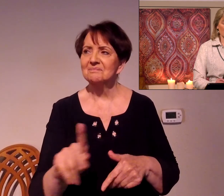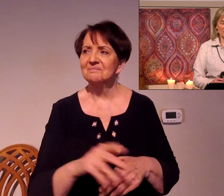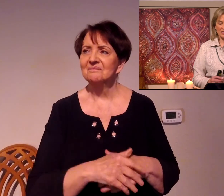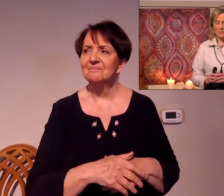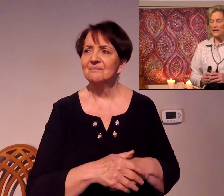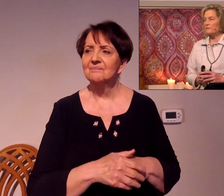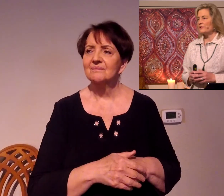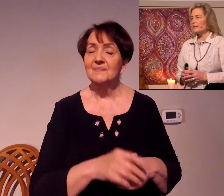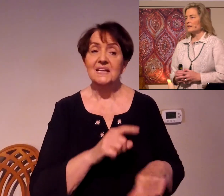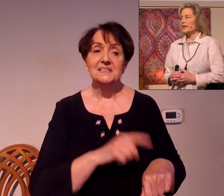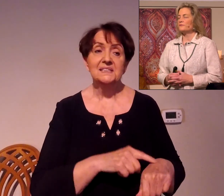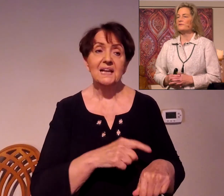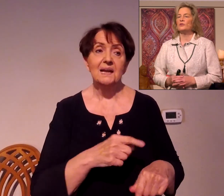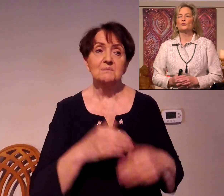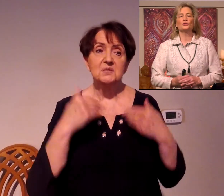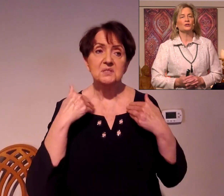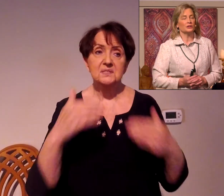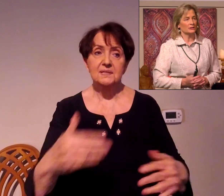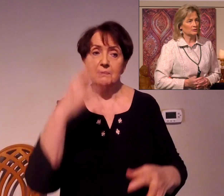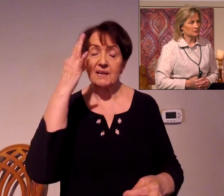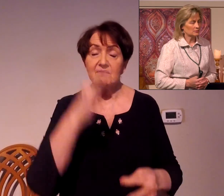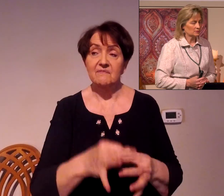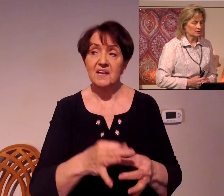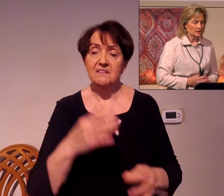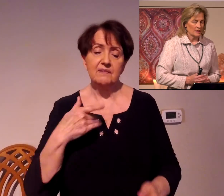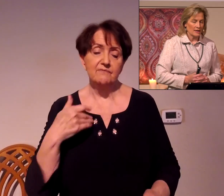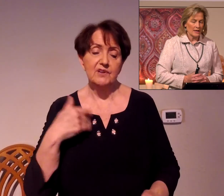It's time to step out in faith and feel good.